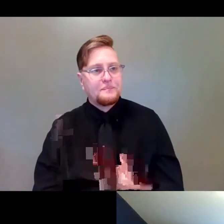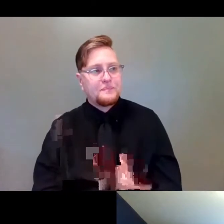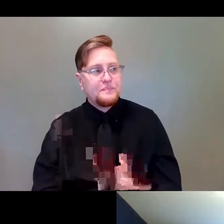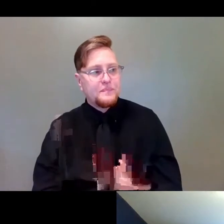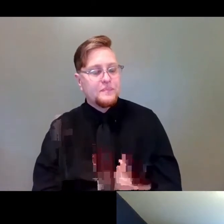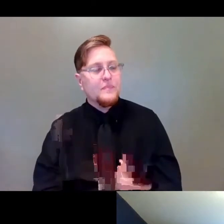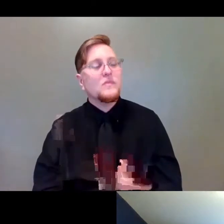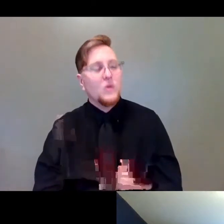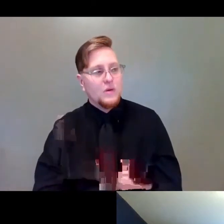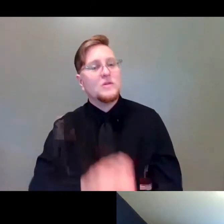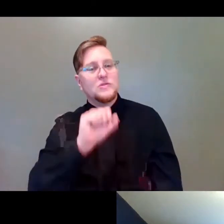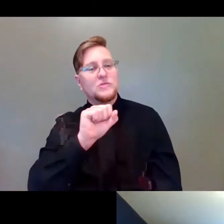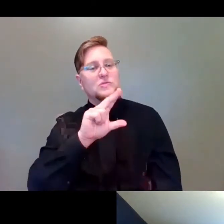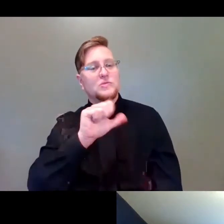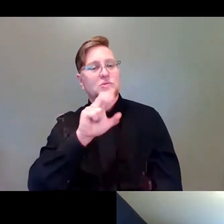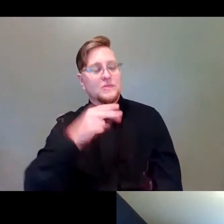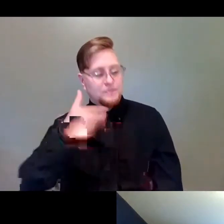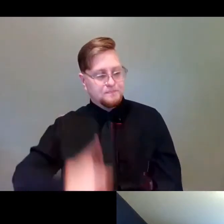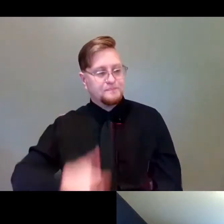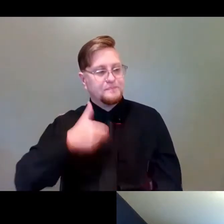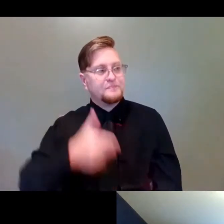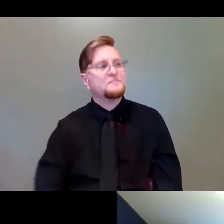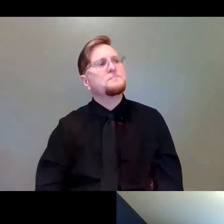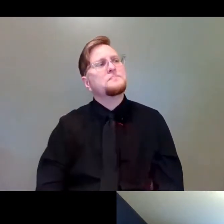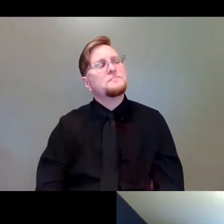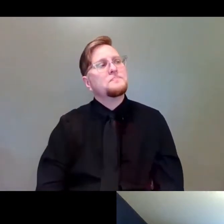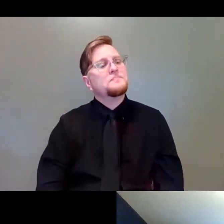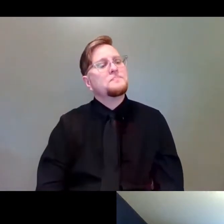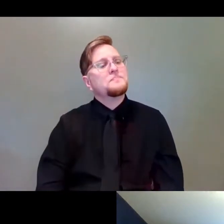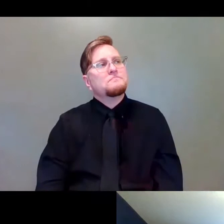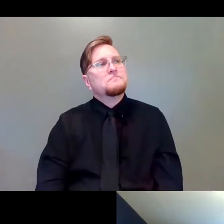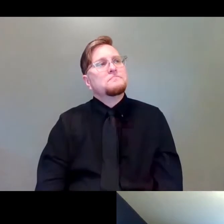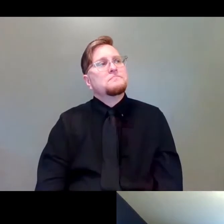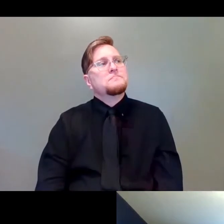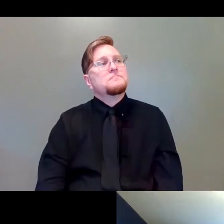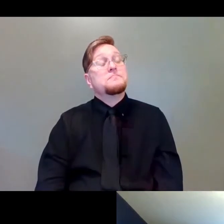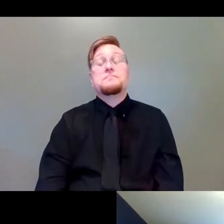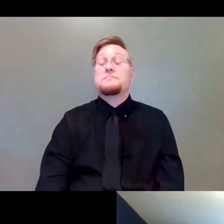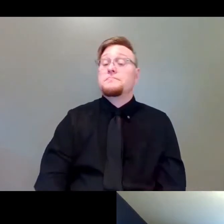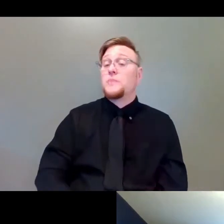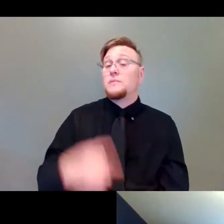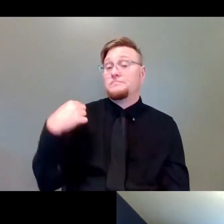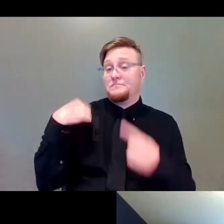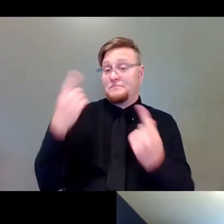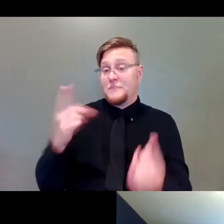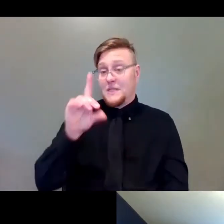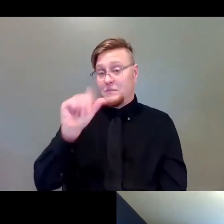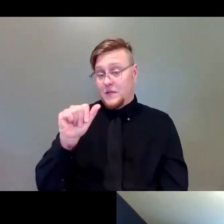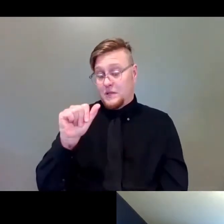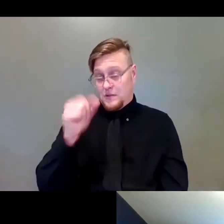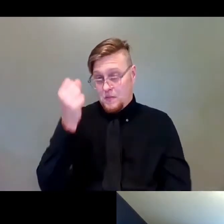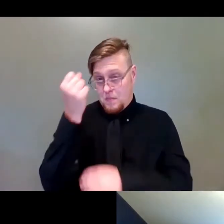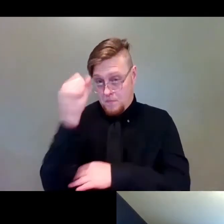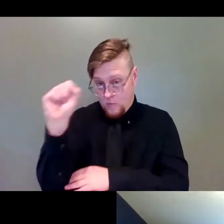I think, you know, historically, even within the disability movement, I mean, it's known that a